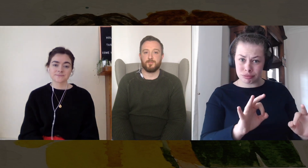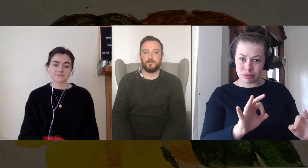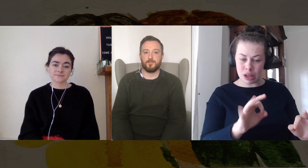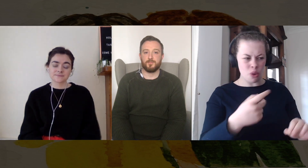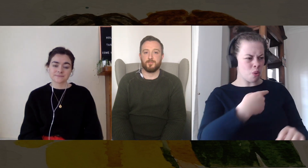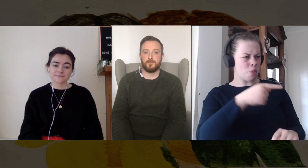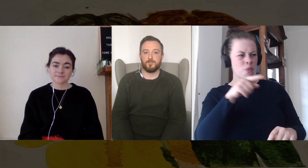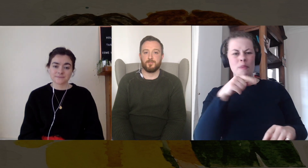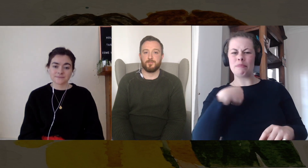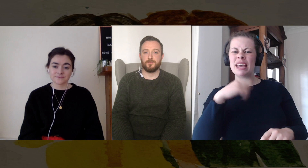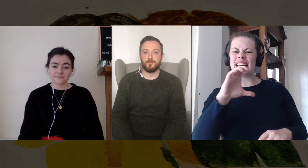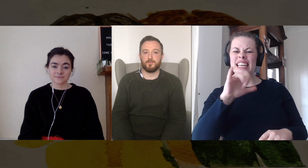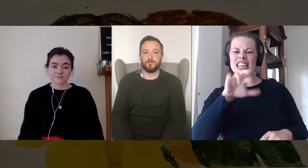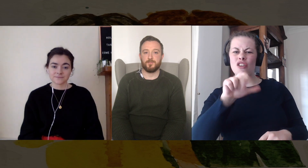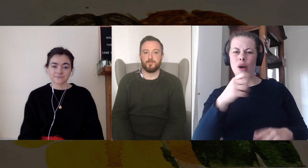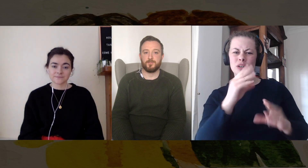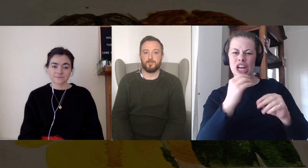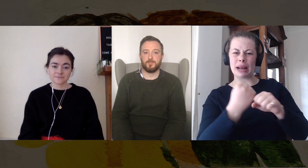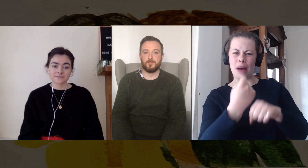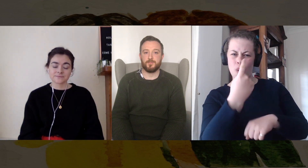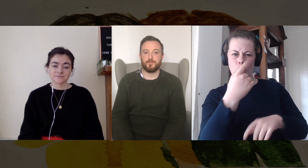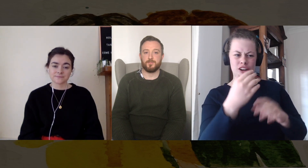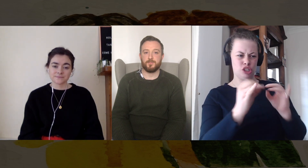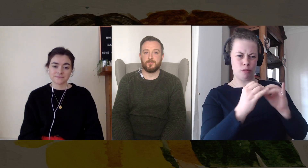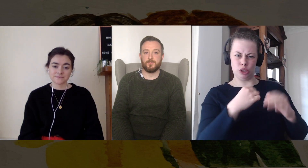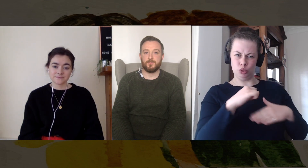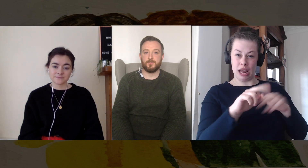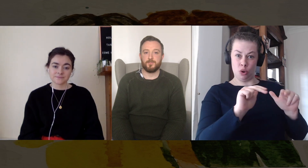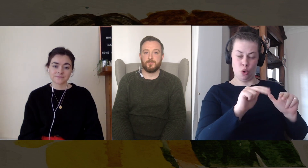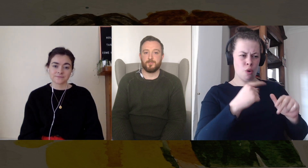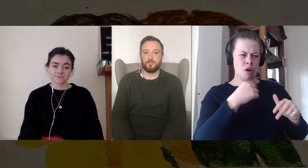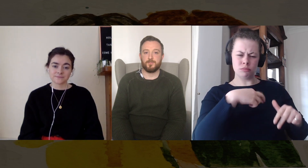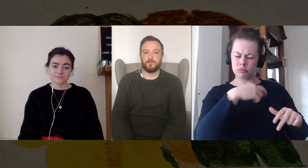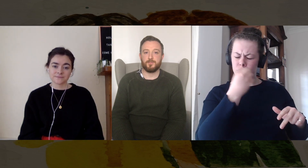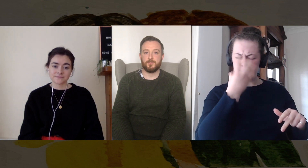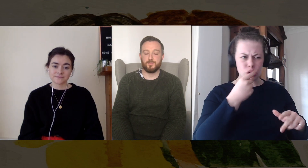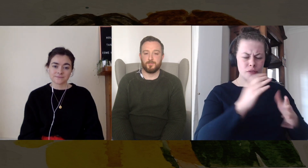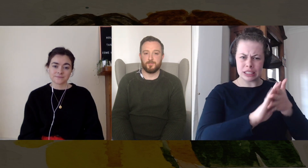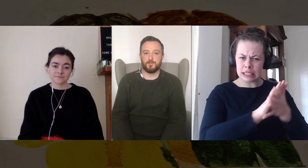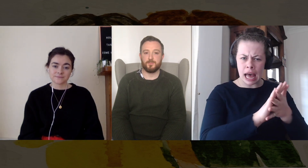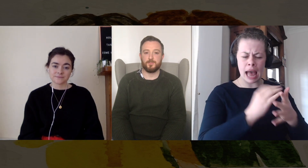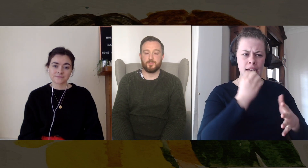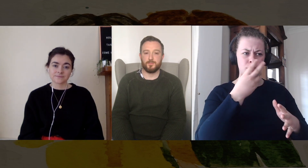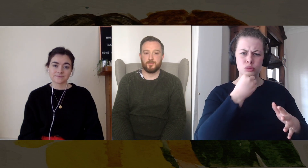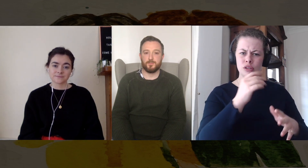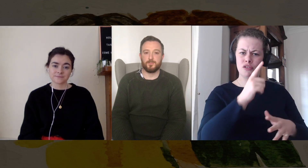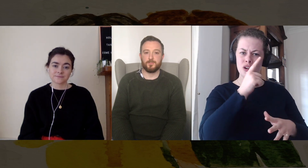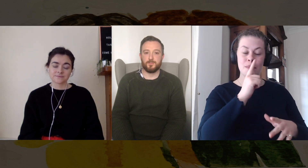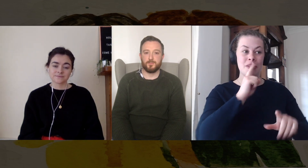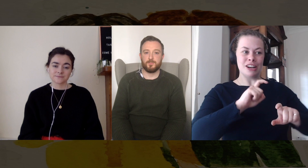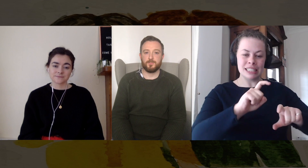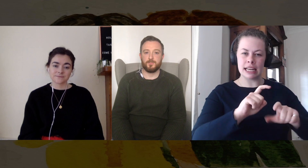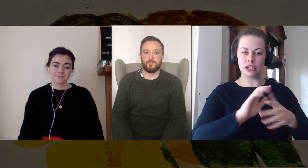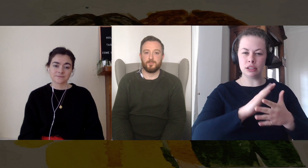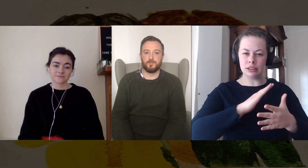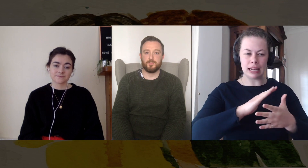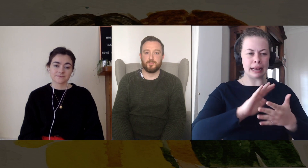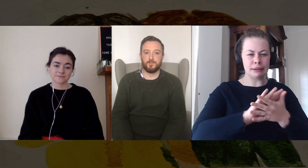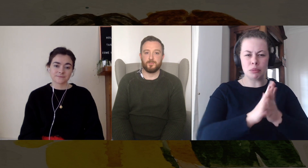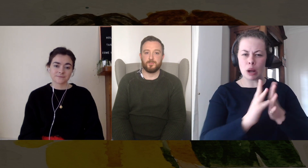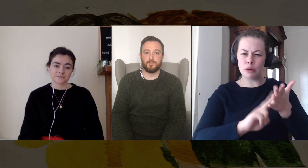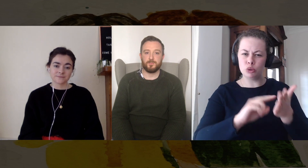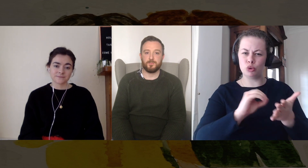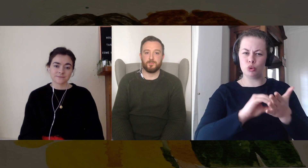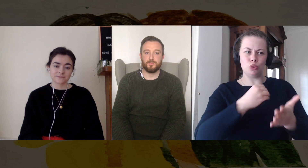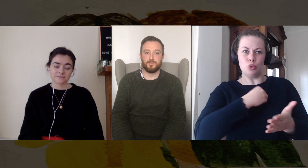gone away and then back, I find it really interesting seeing the new CDS students, and their skills are like they're so good. We were talking about one